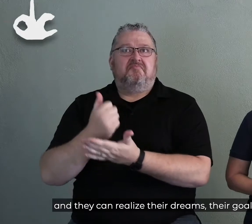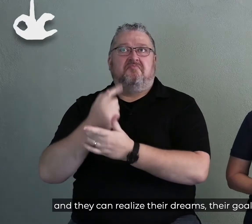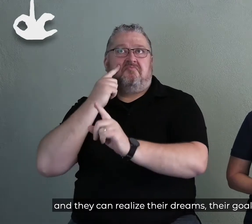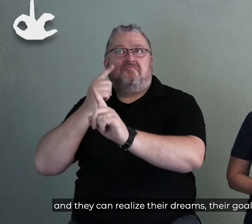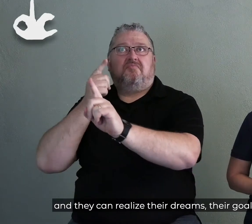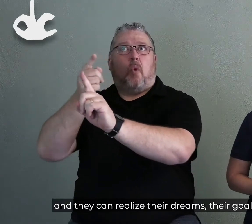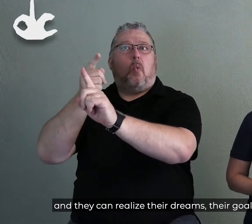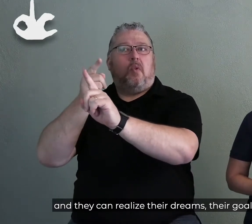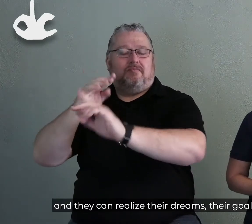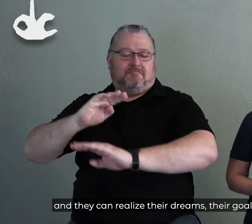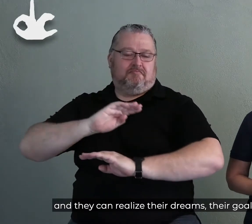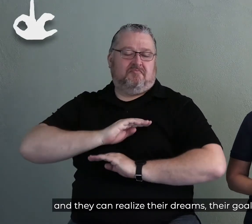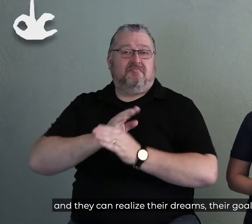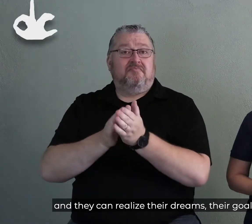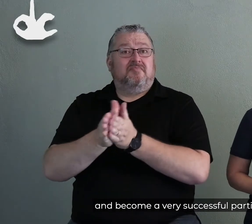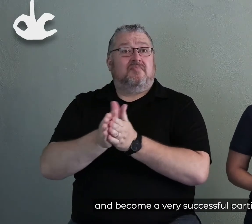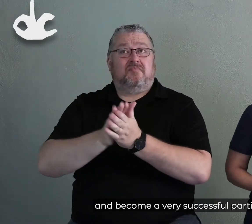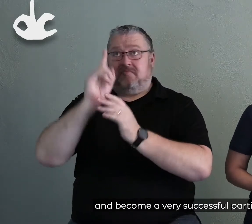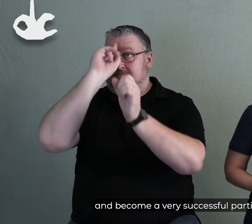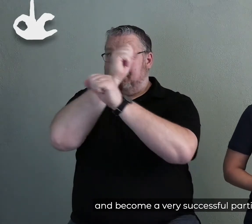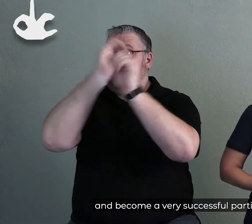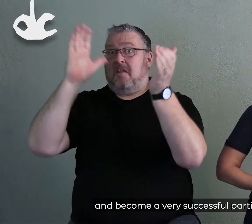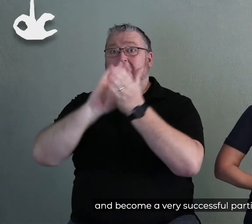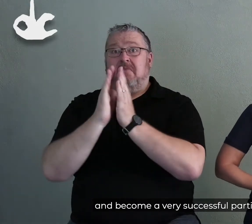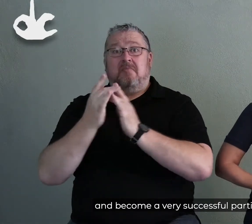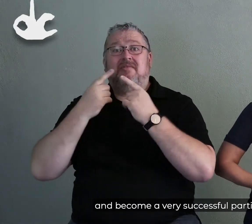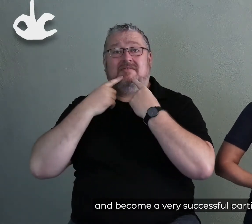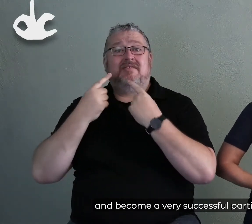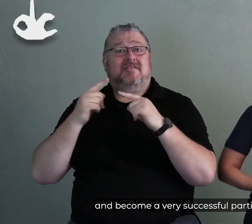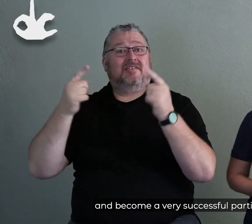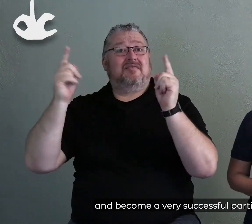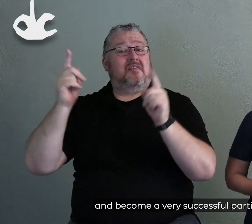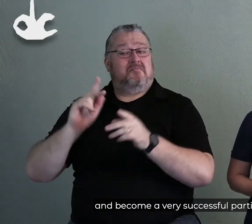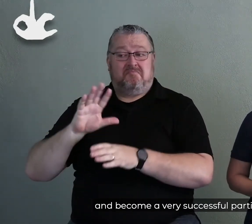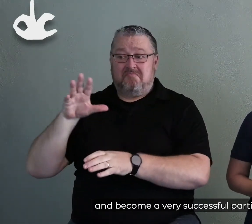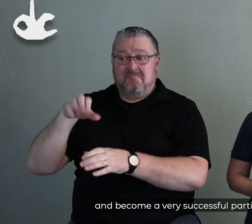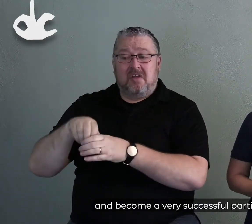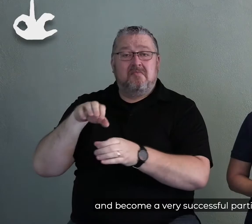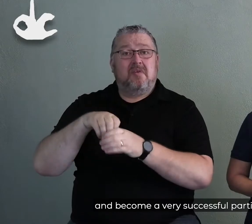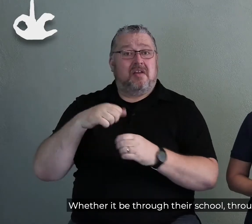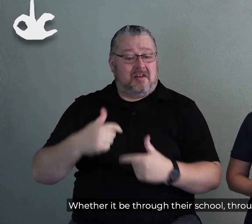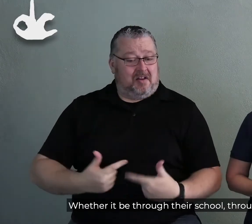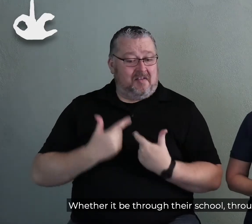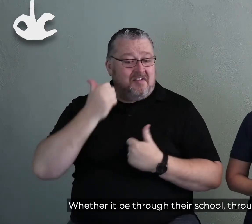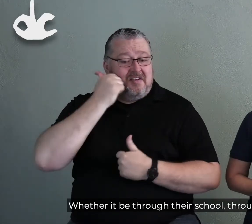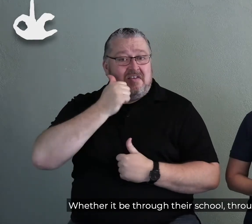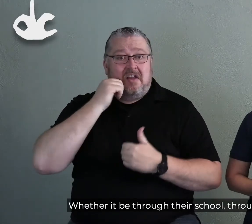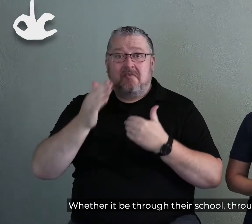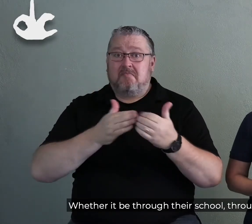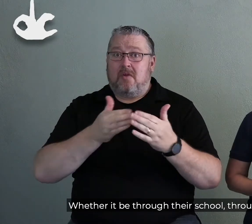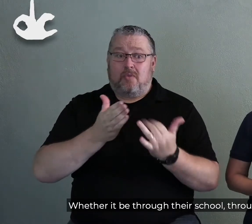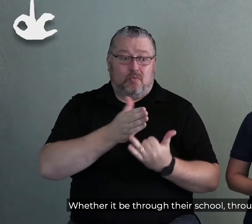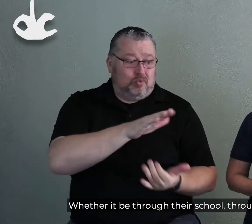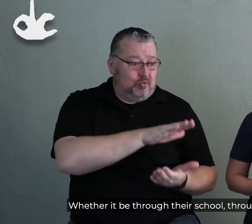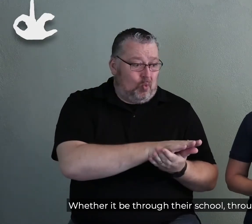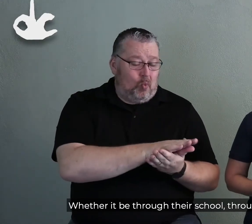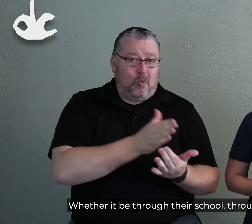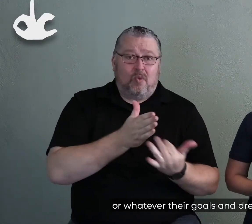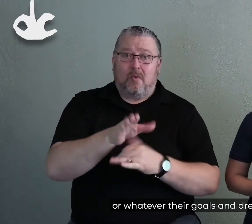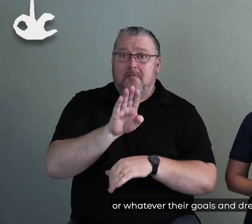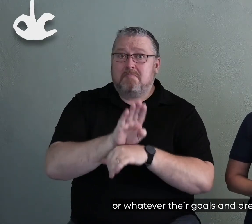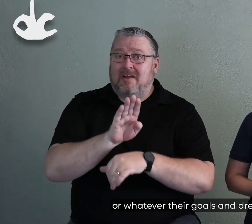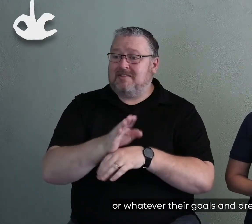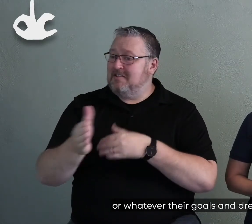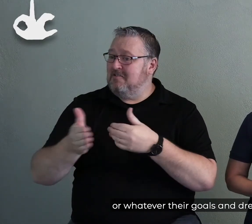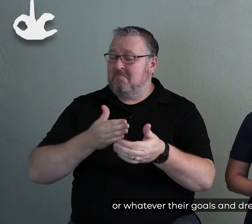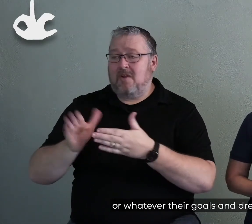dreams, their goals, and their ambitions and become a very successful participant in life, whether it be through school, through their businesses,